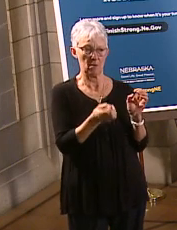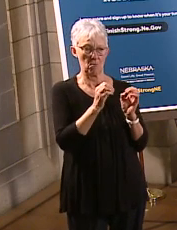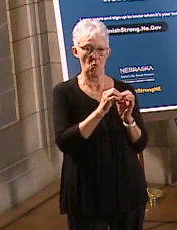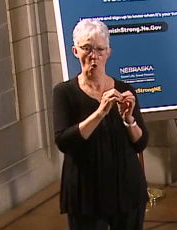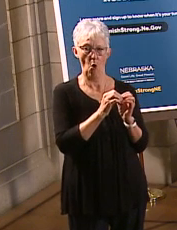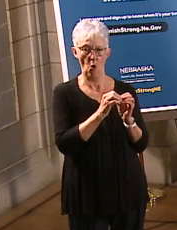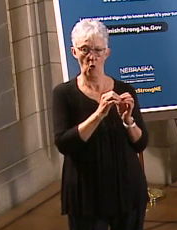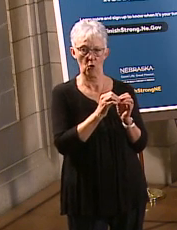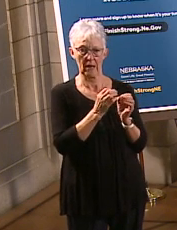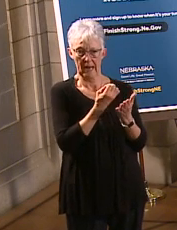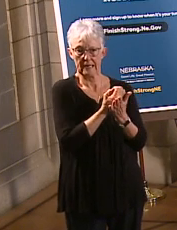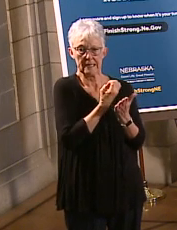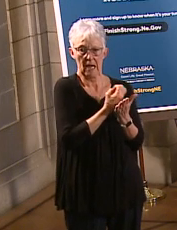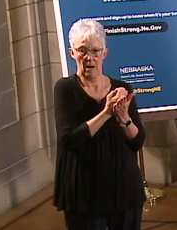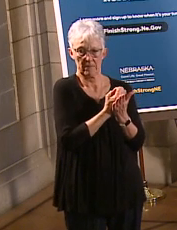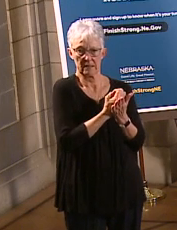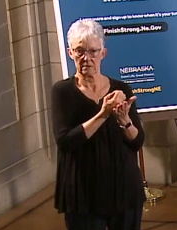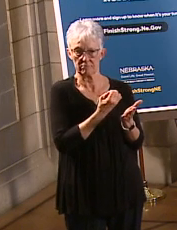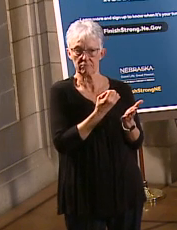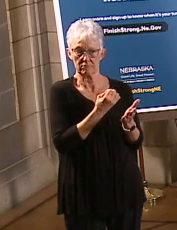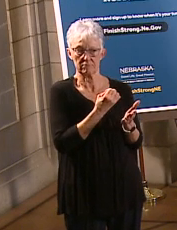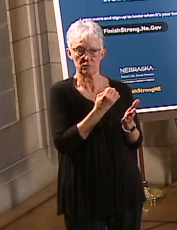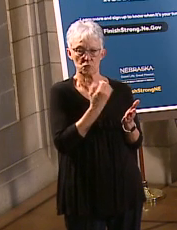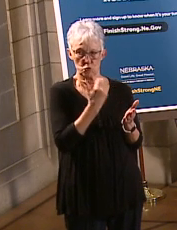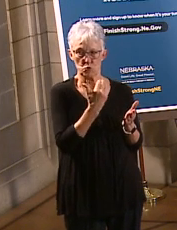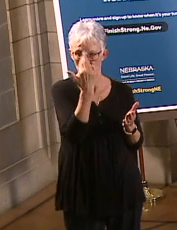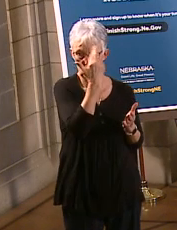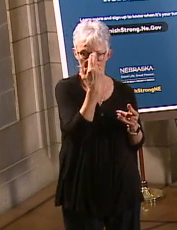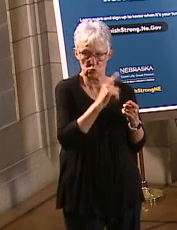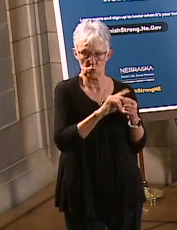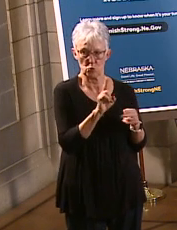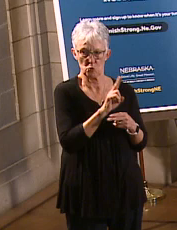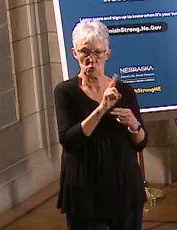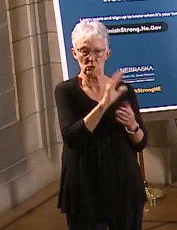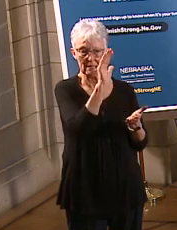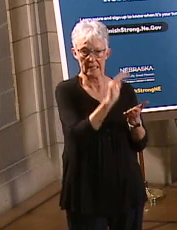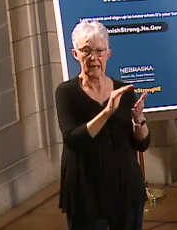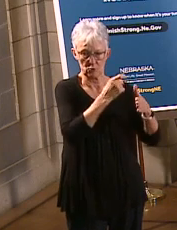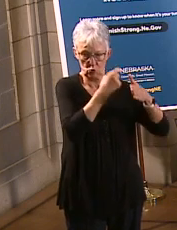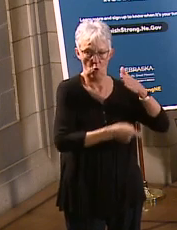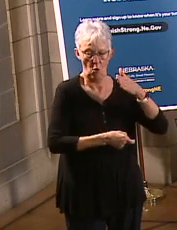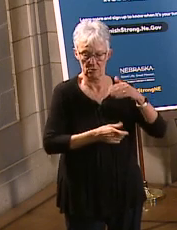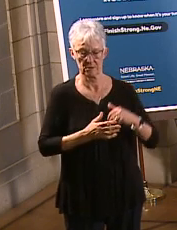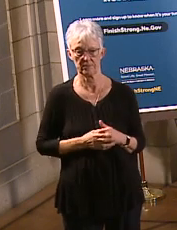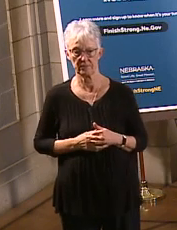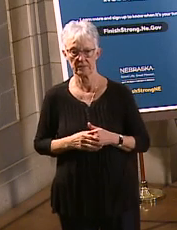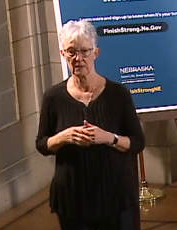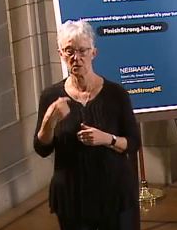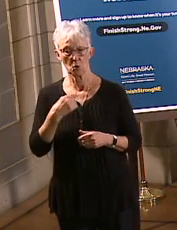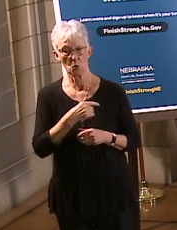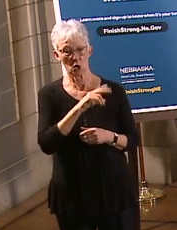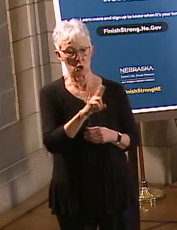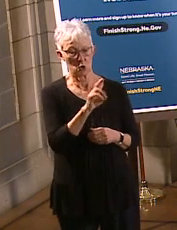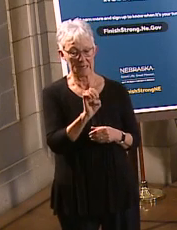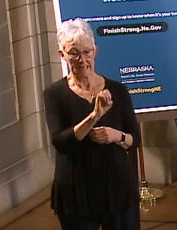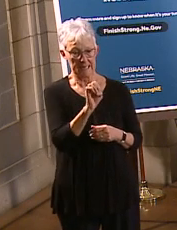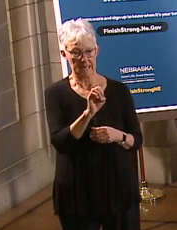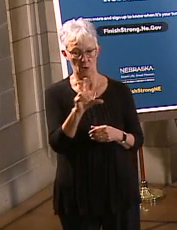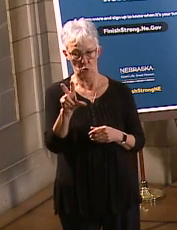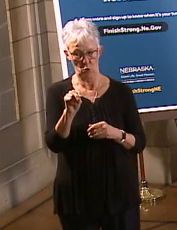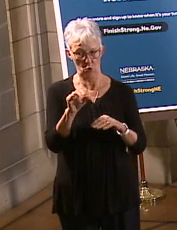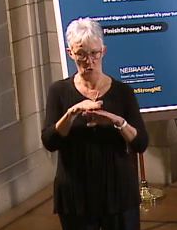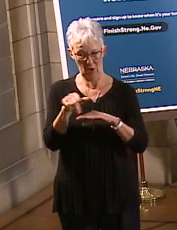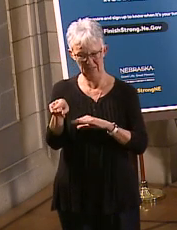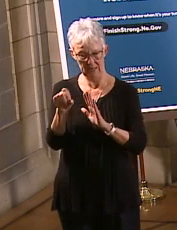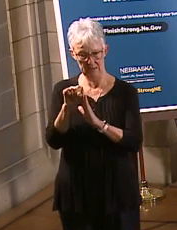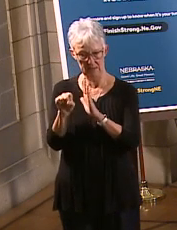economically viable fuel. Now, when we think about the impact of using E30 on state-owned vehicle, we found that if